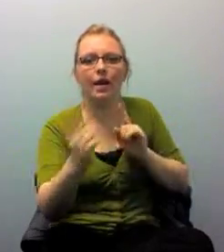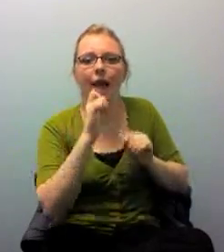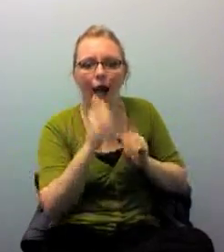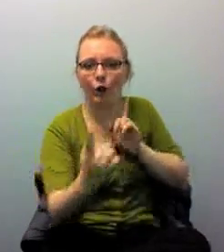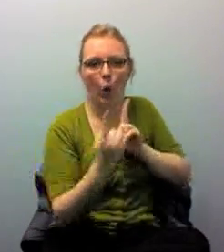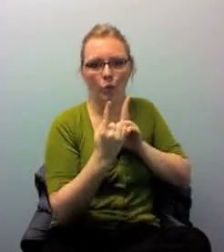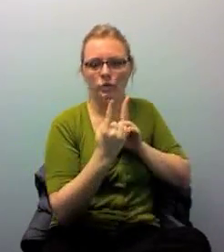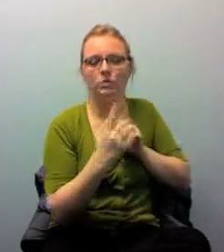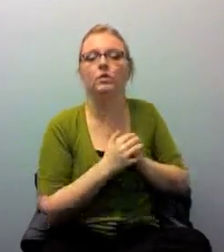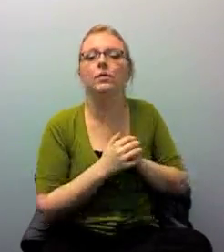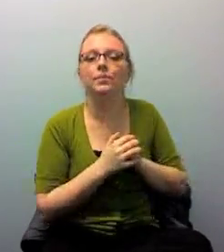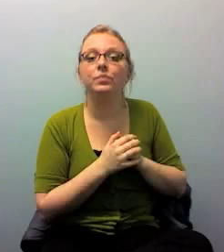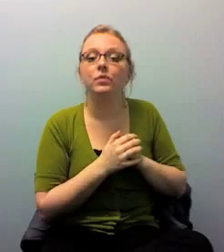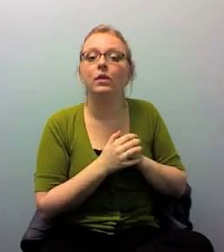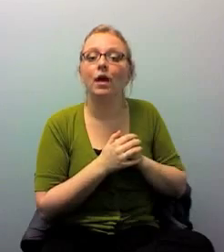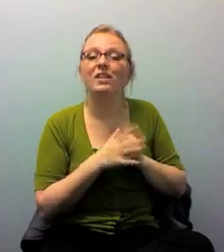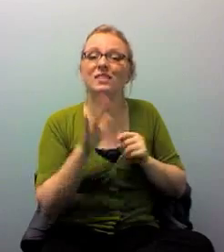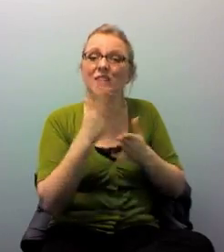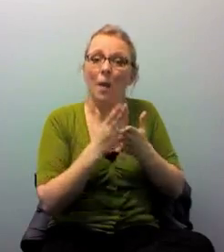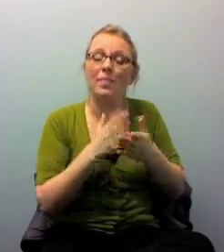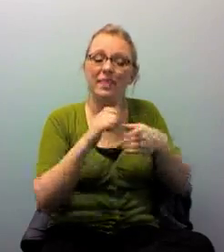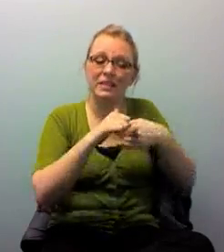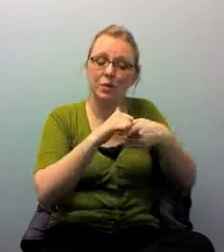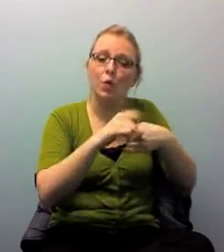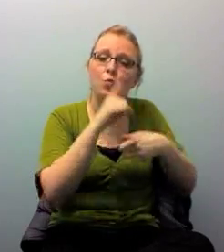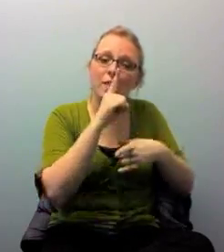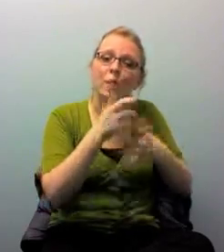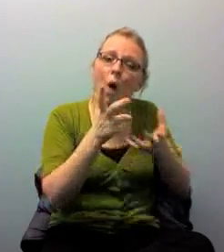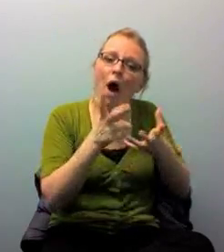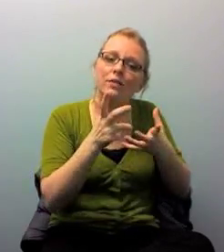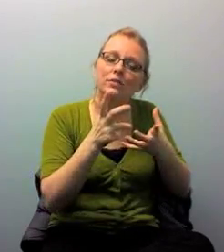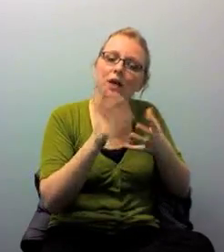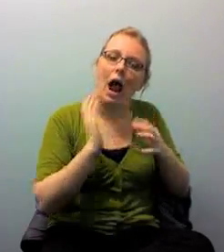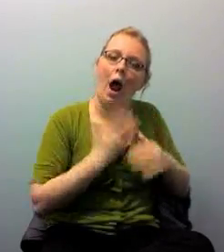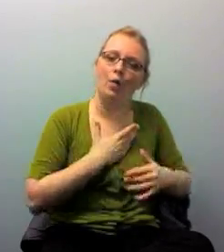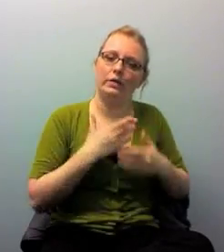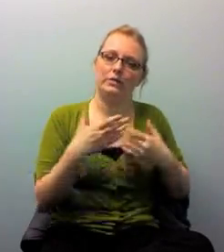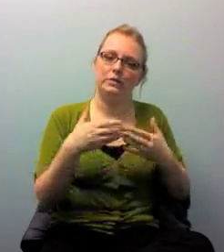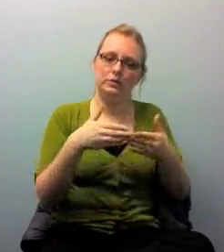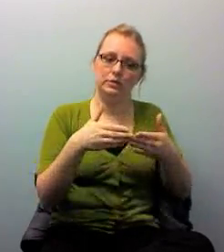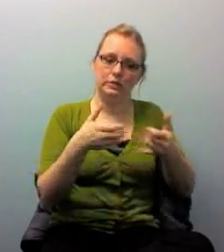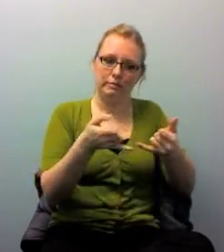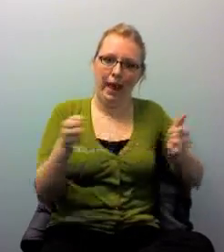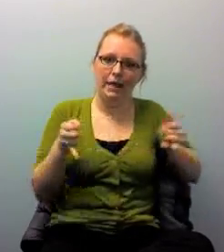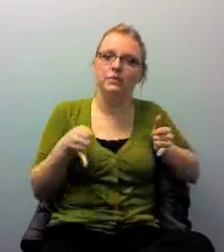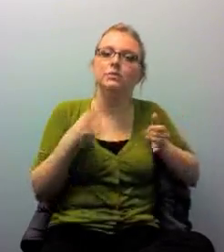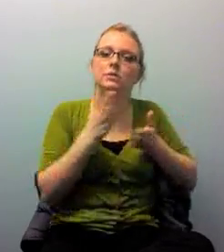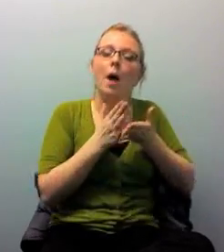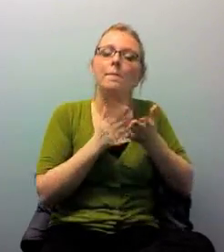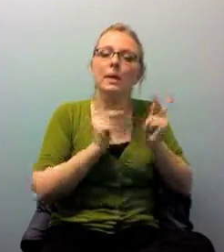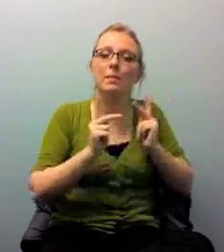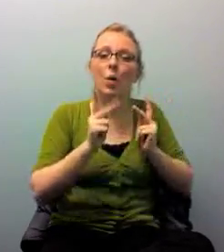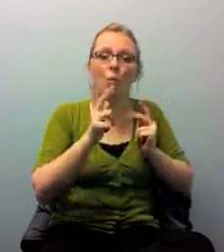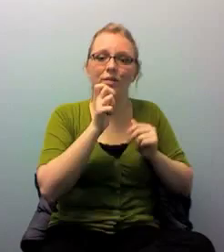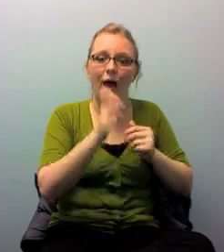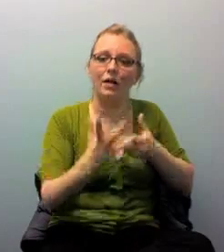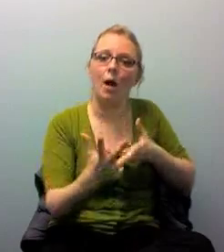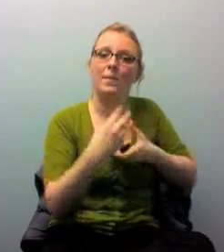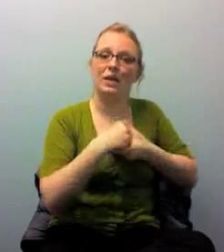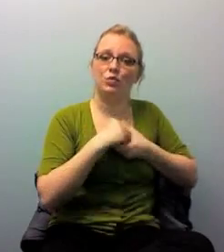of us like to have our own space and protect our own space. We want to know that others won't come into our own space if we don't